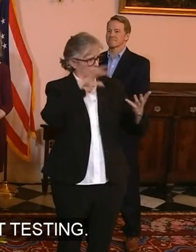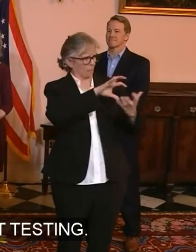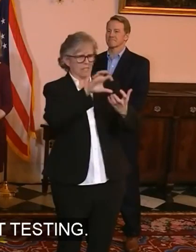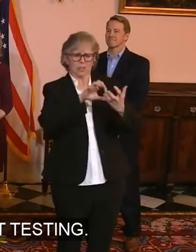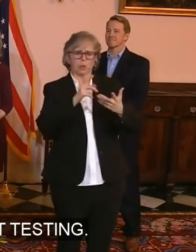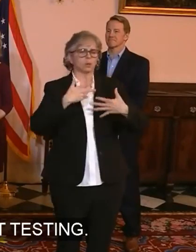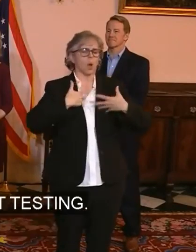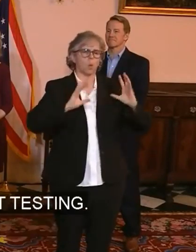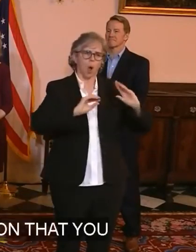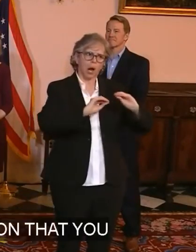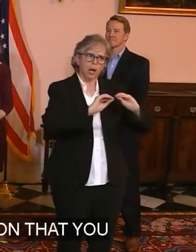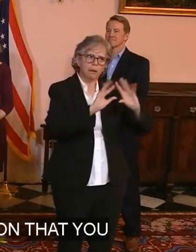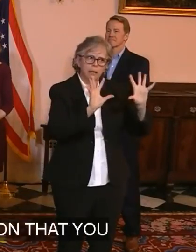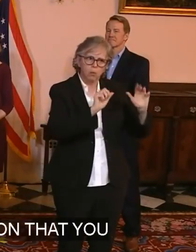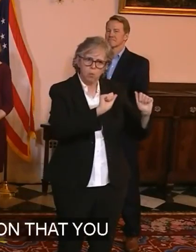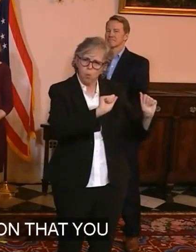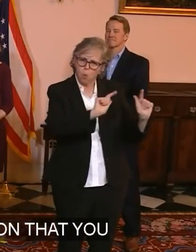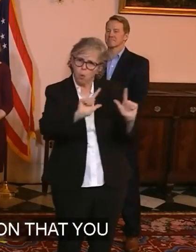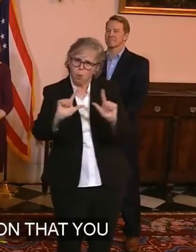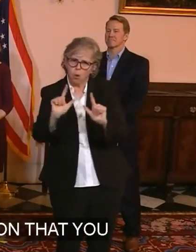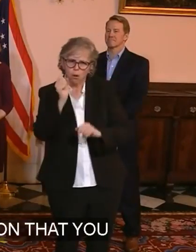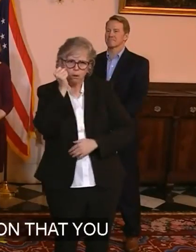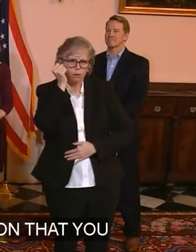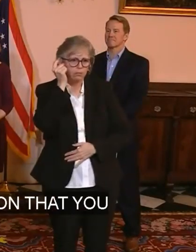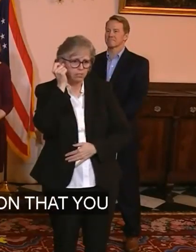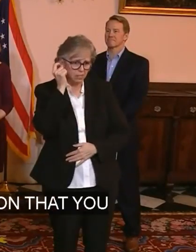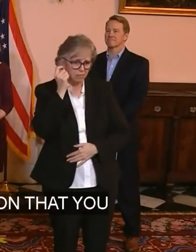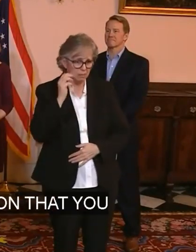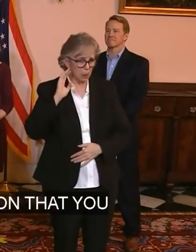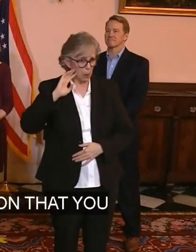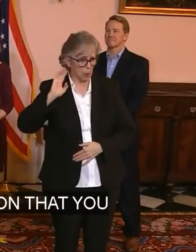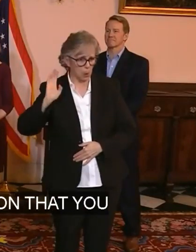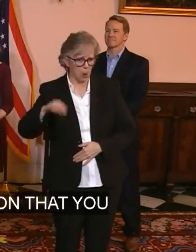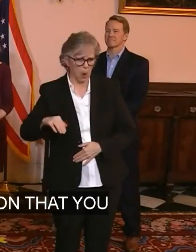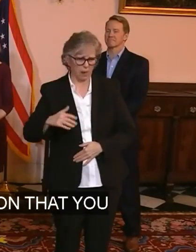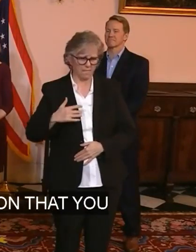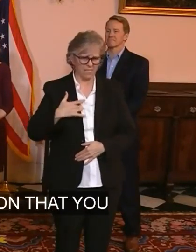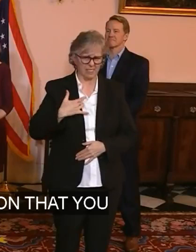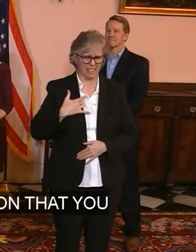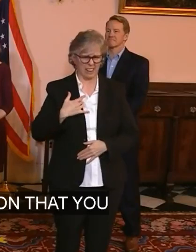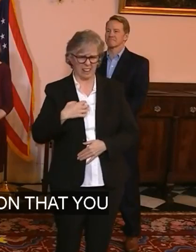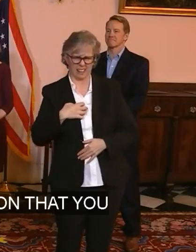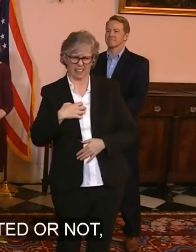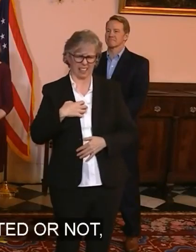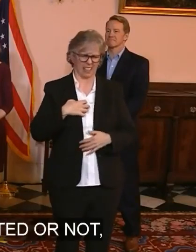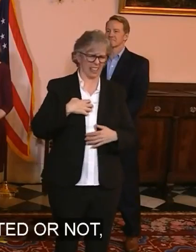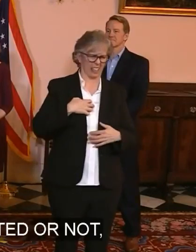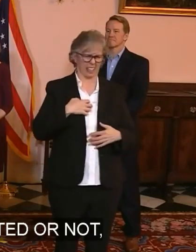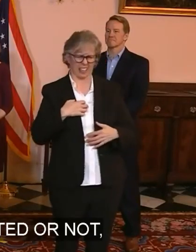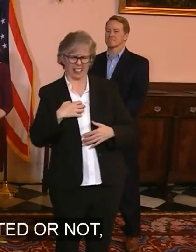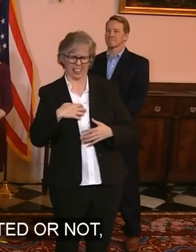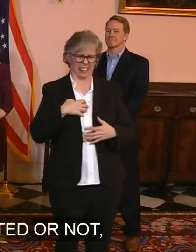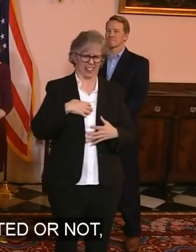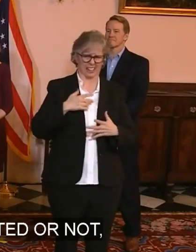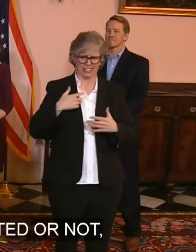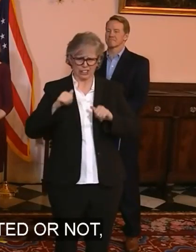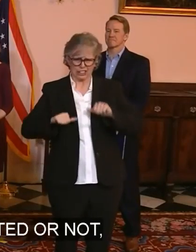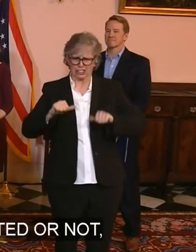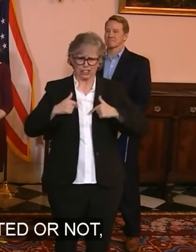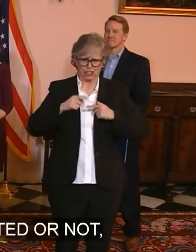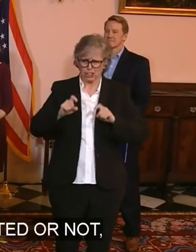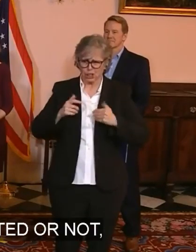they should get tested or not. I was on a call this morning, and the question was about